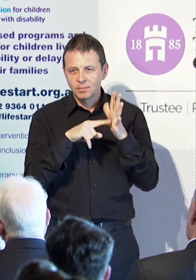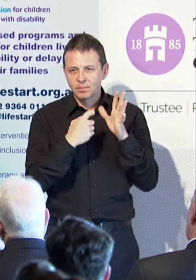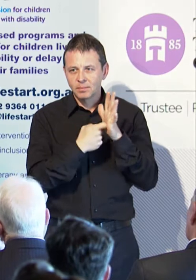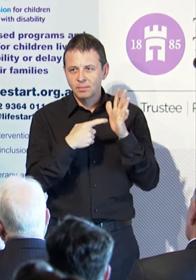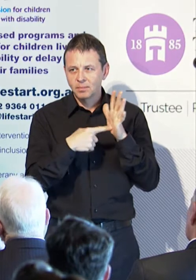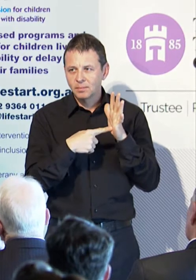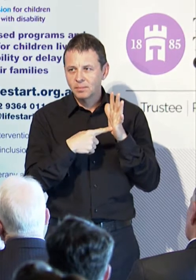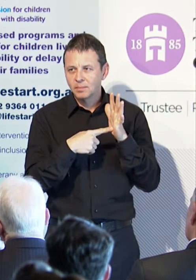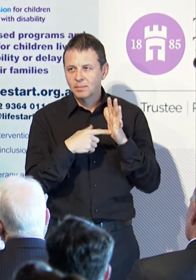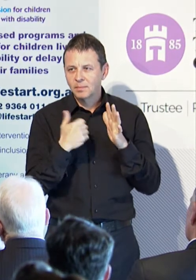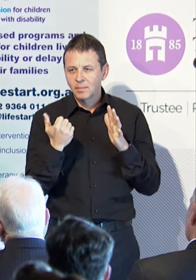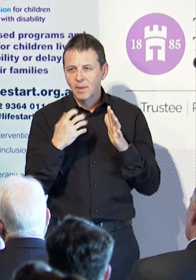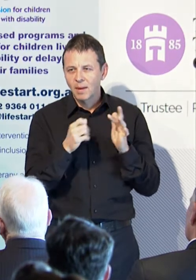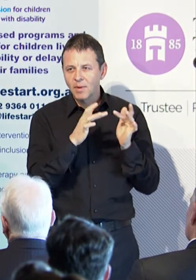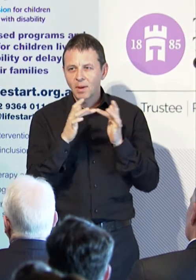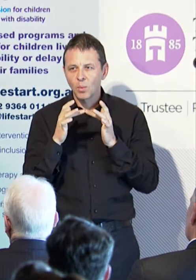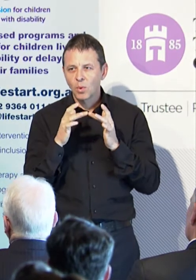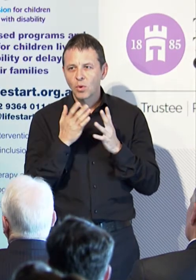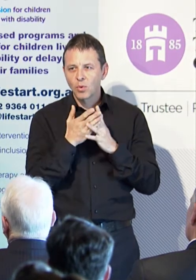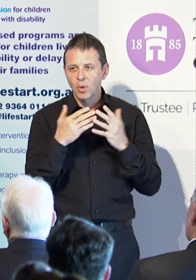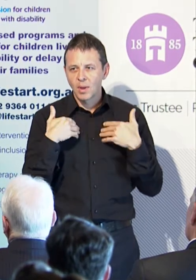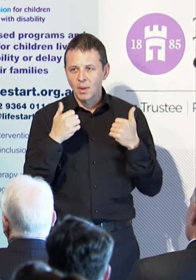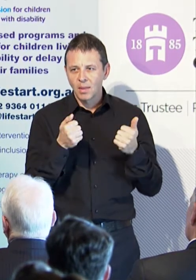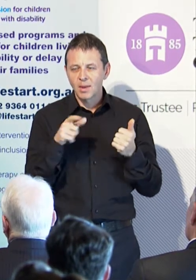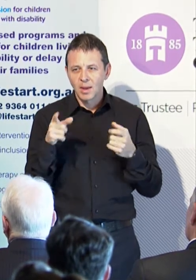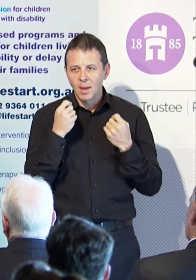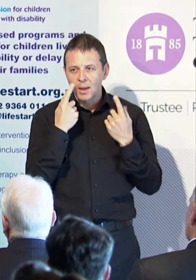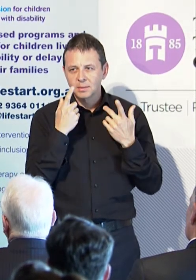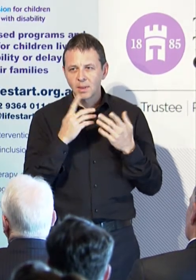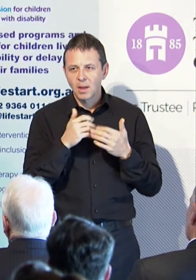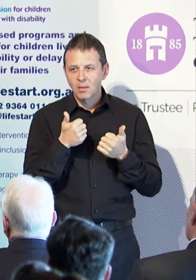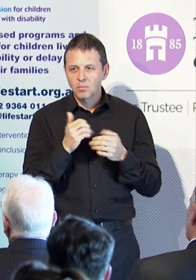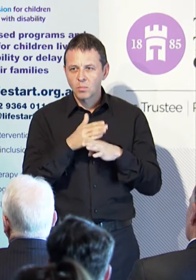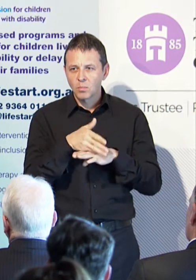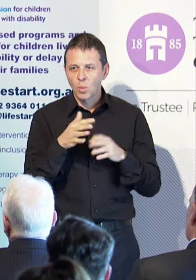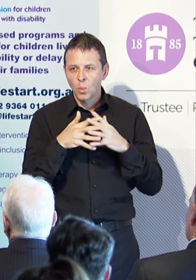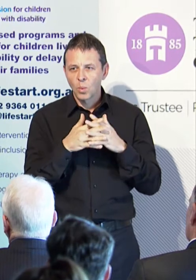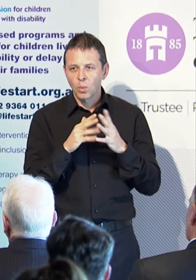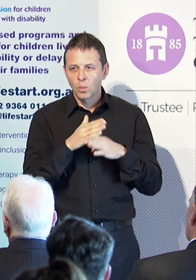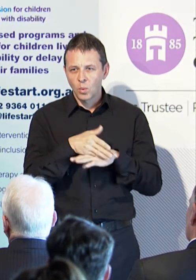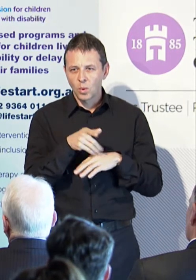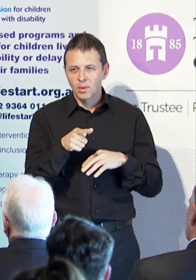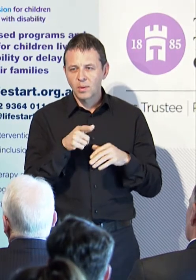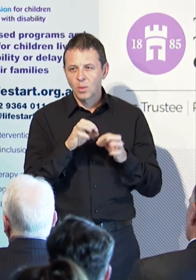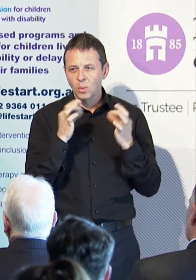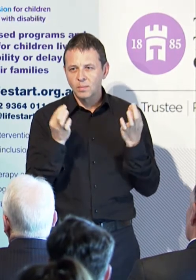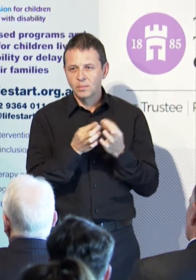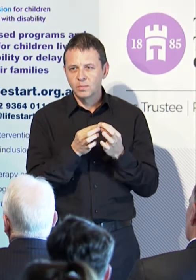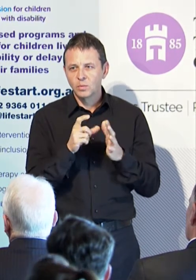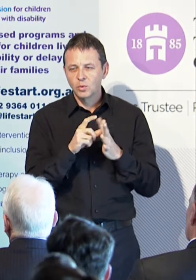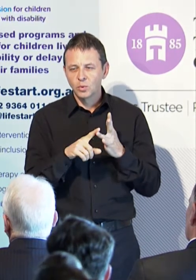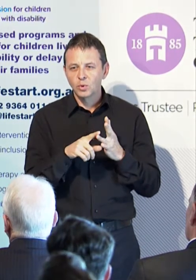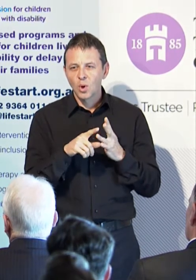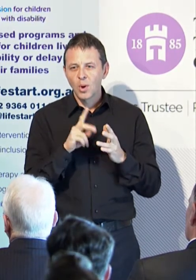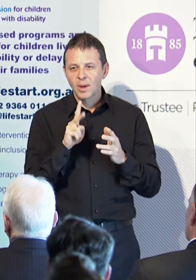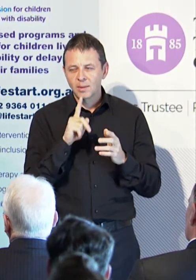health, I fully appreciate and understand the great work that these organisations do. So once again, it's a real privilege for